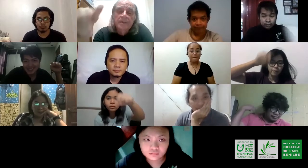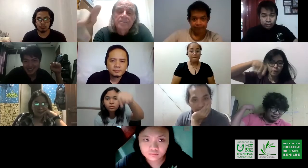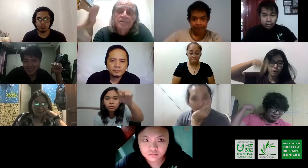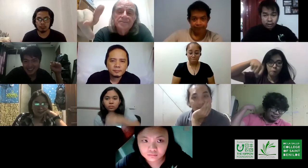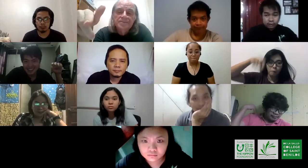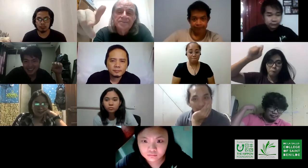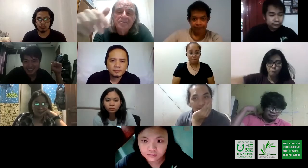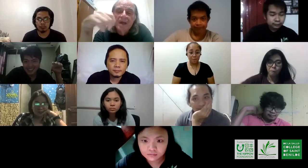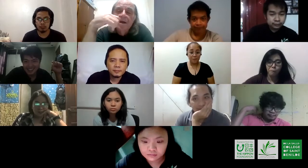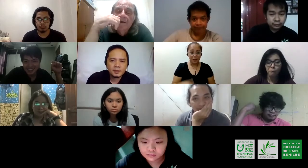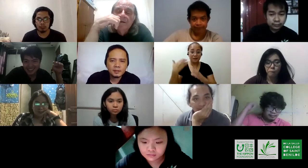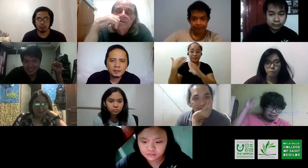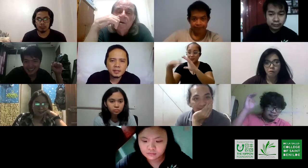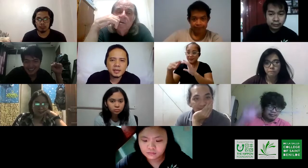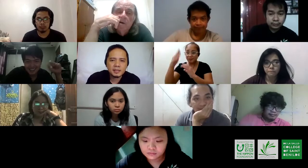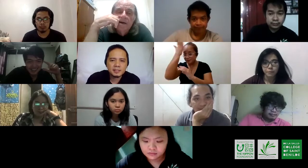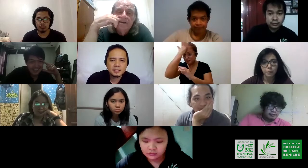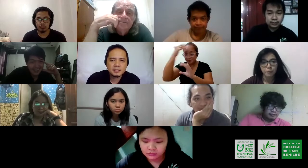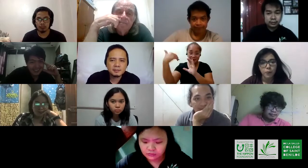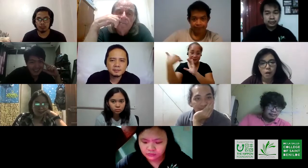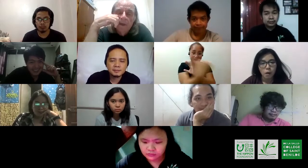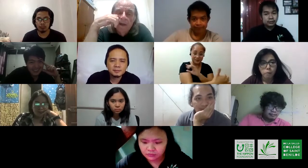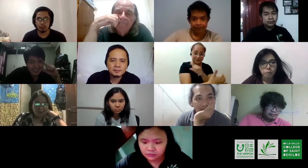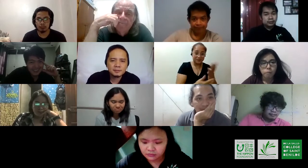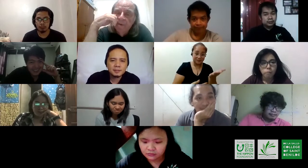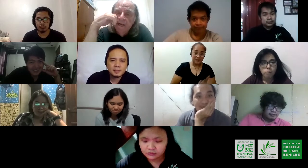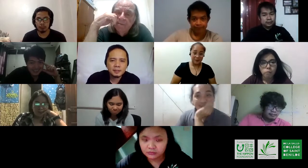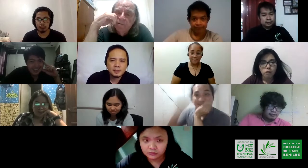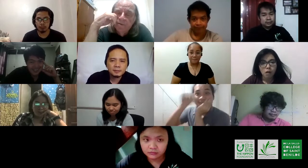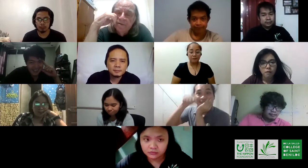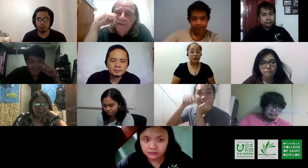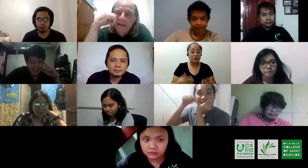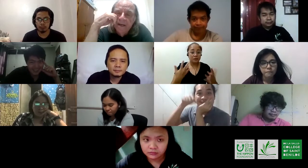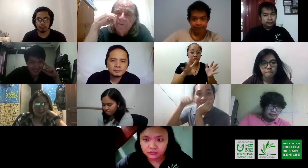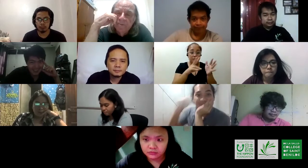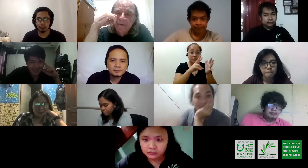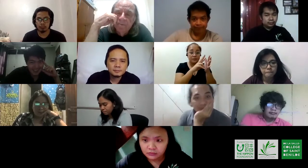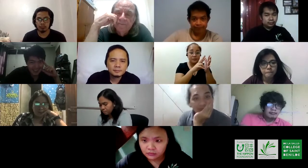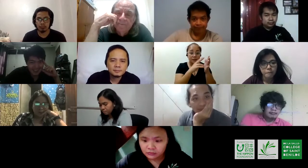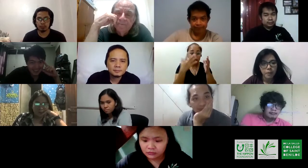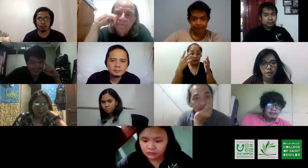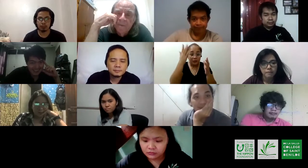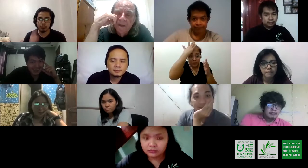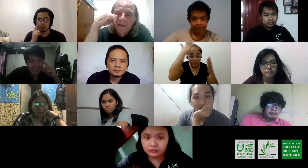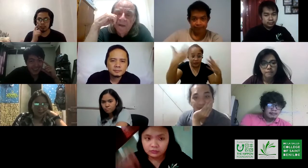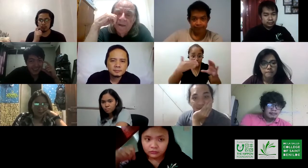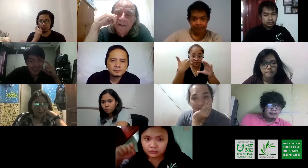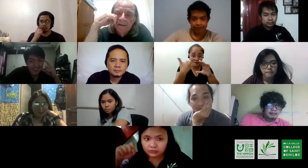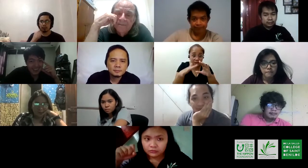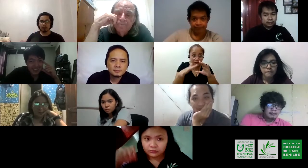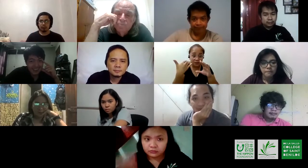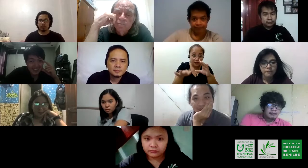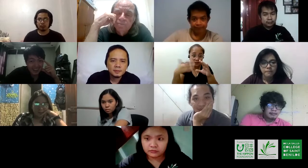To Peeps. Yeah. So Yes. have you been able to send that out to people?